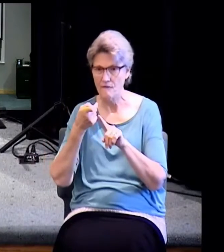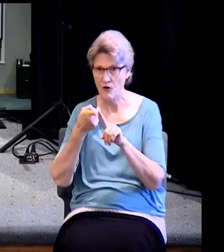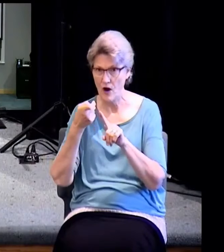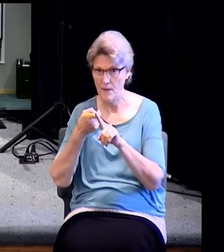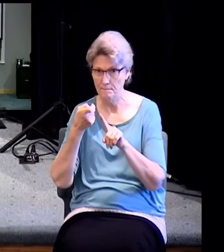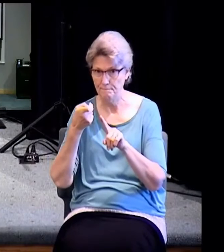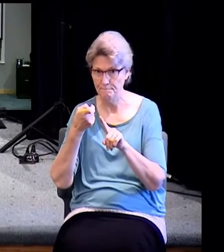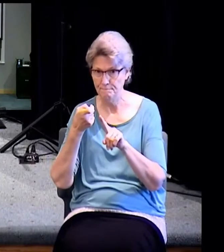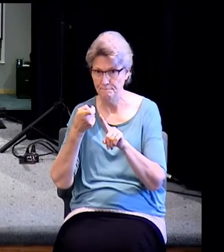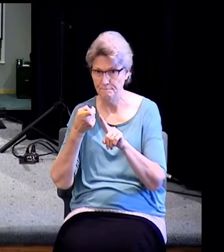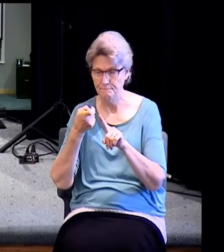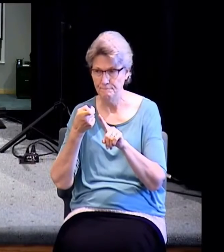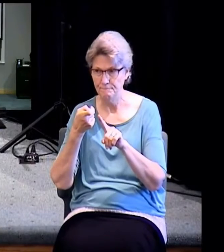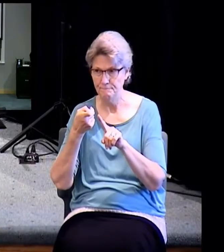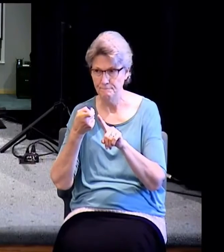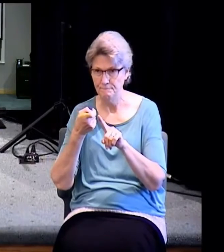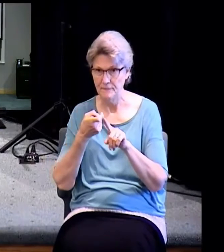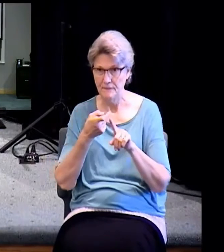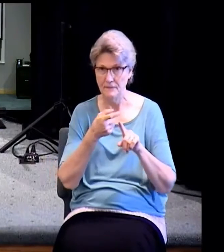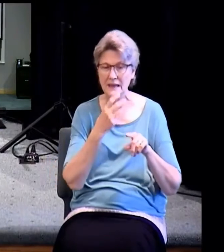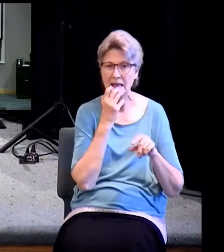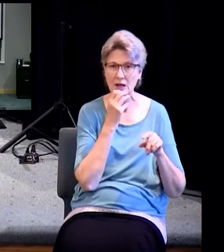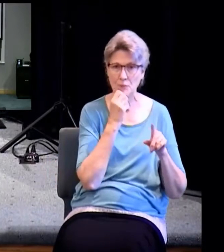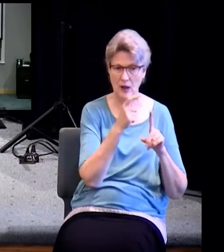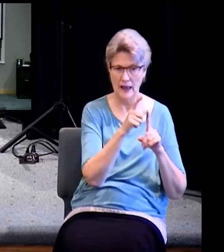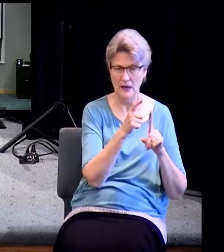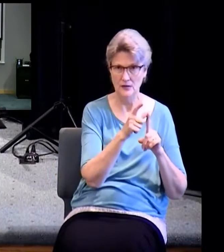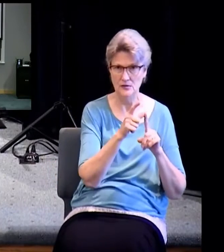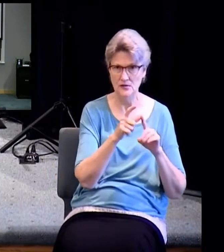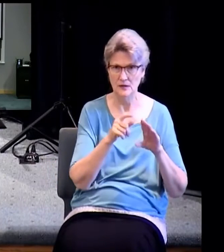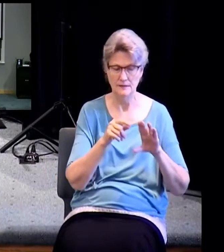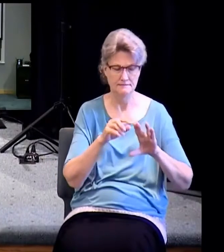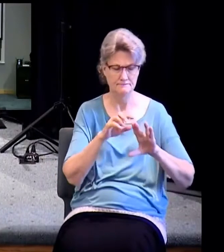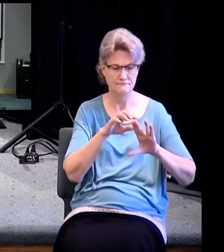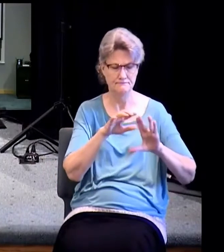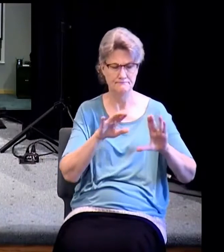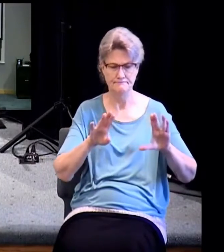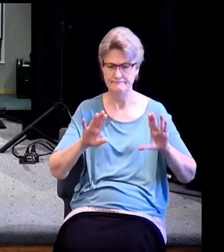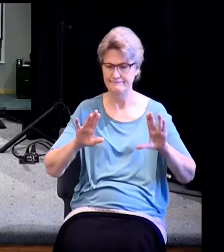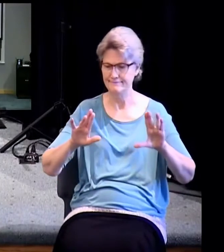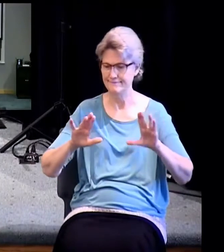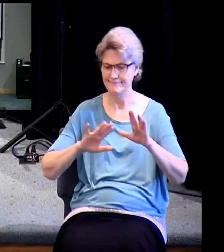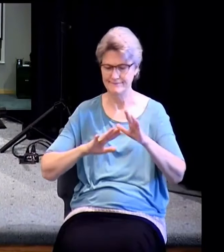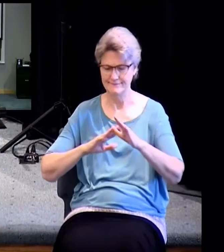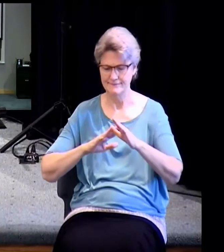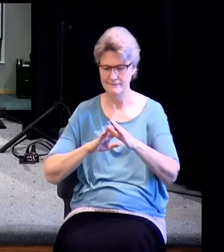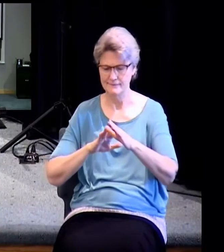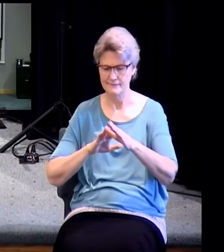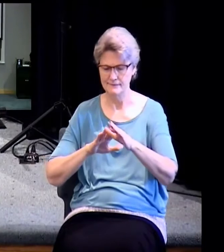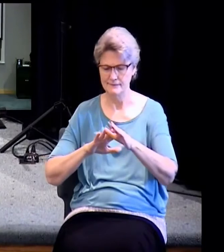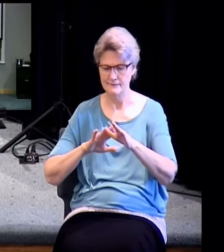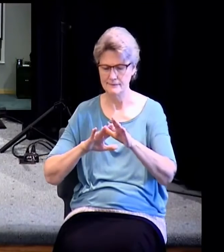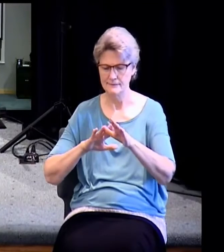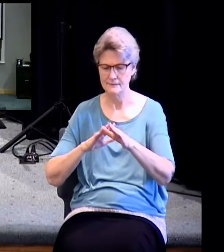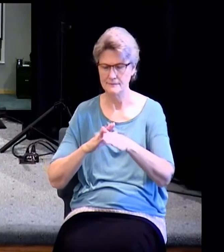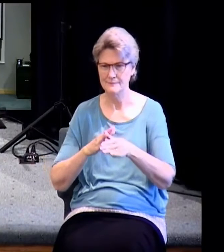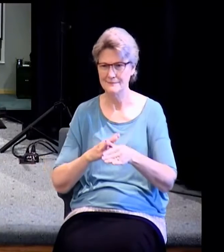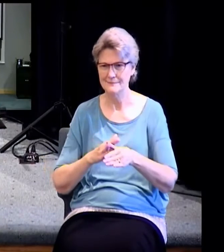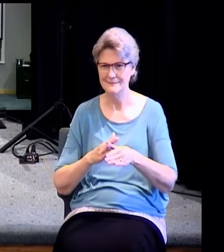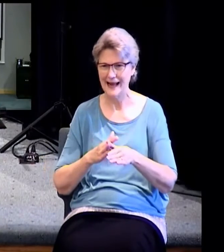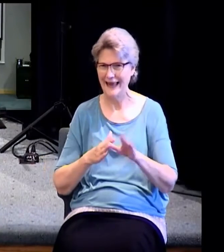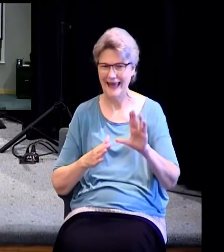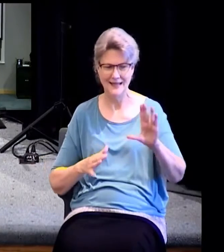know something we didn't? Leonard Nimoy's parents were both Ukrainian